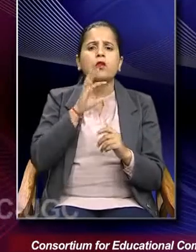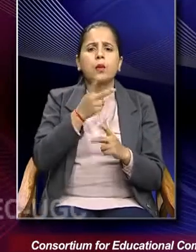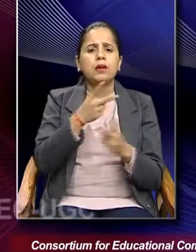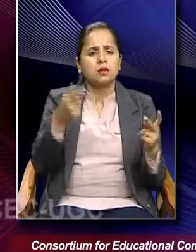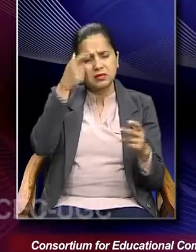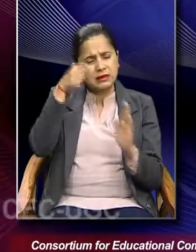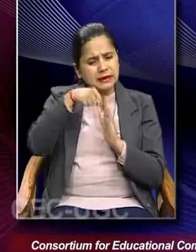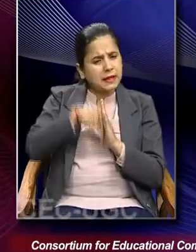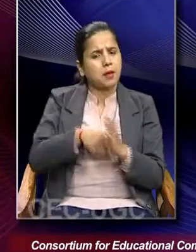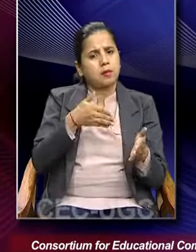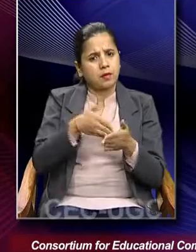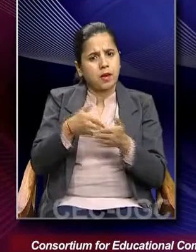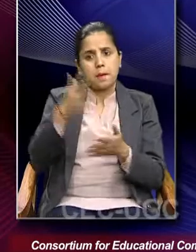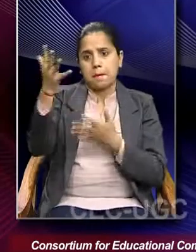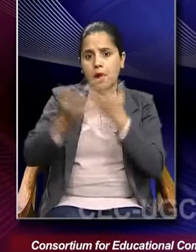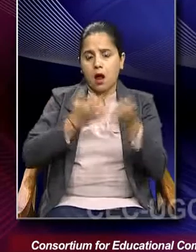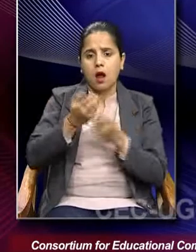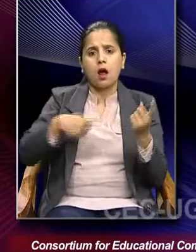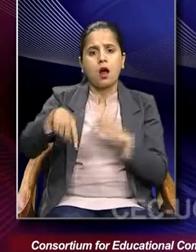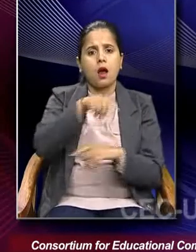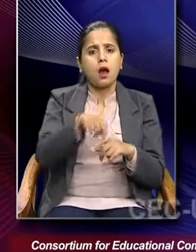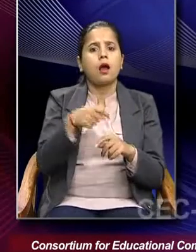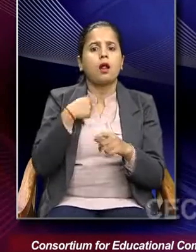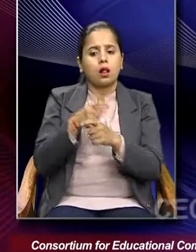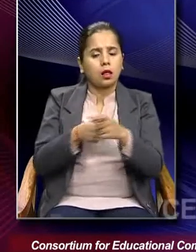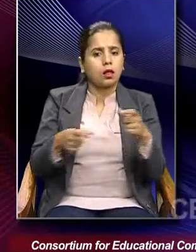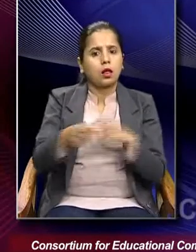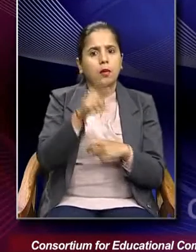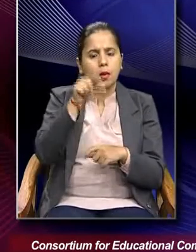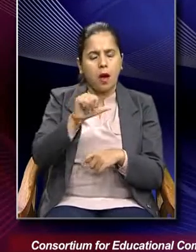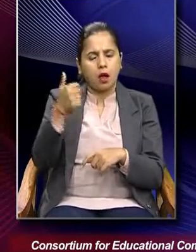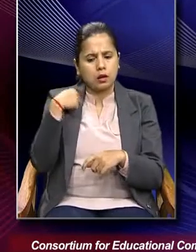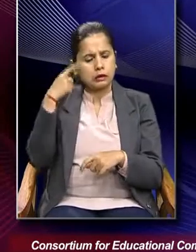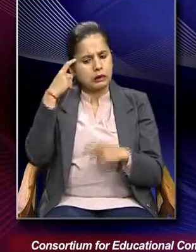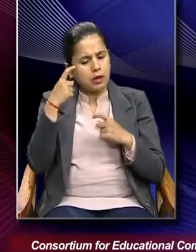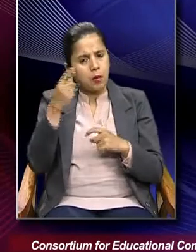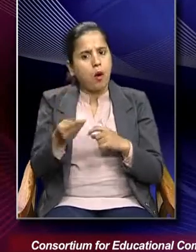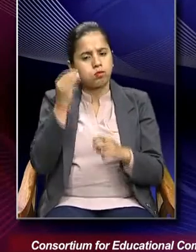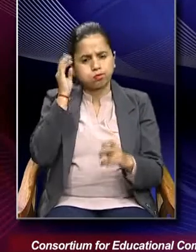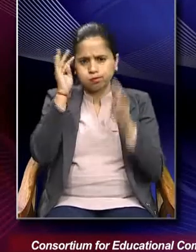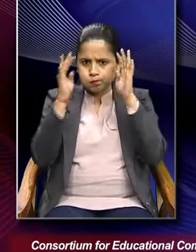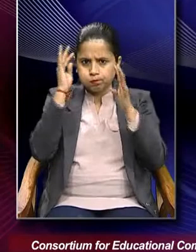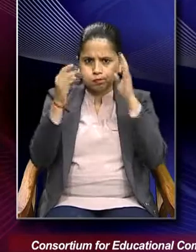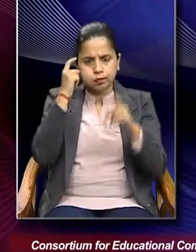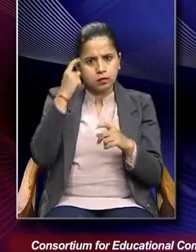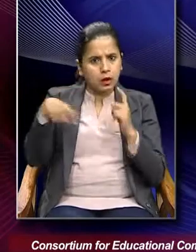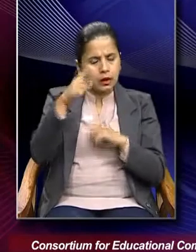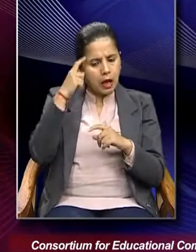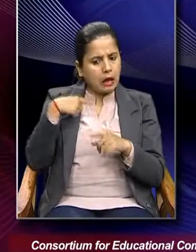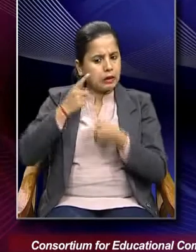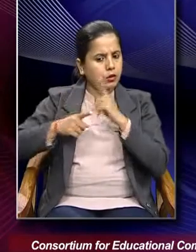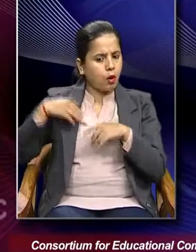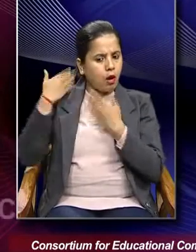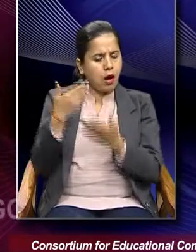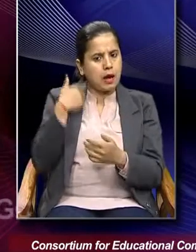the import substitution policy led others to think a little more creatively and historically at